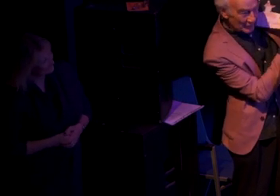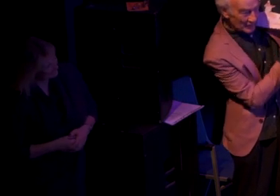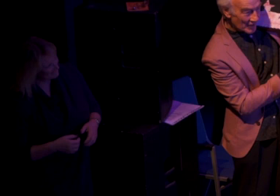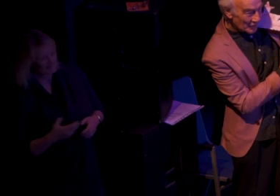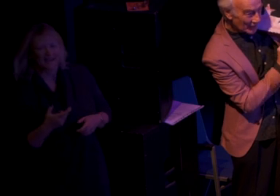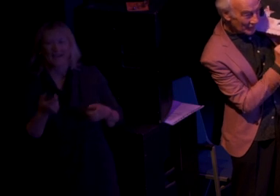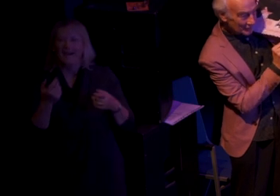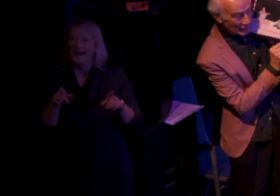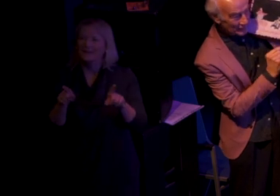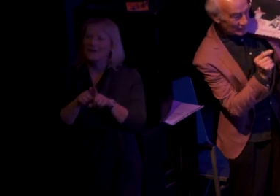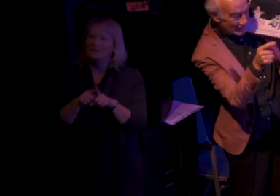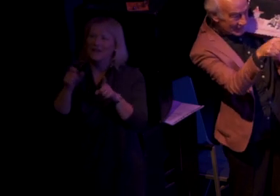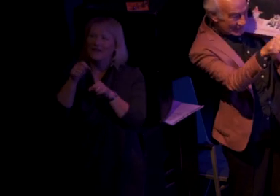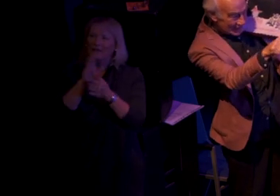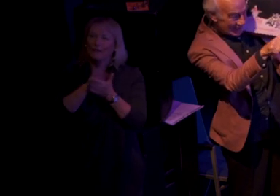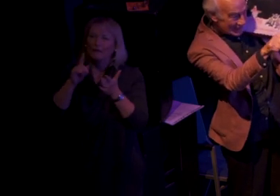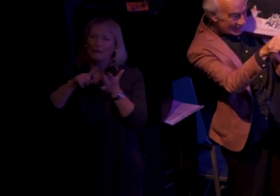this is Philip. Okay.